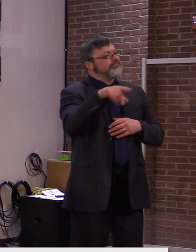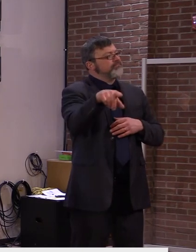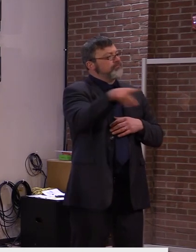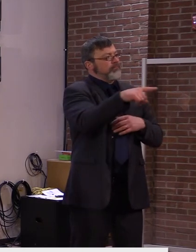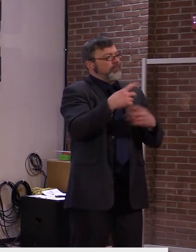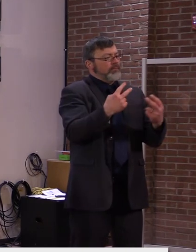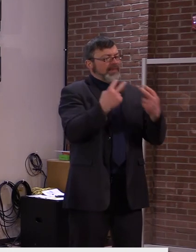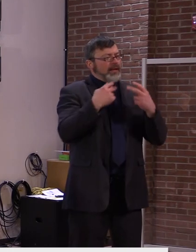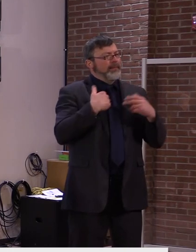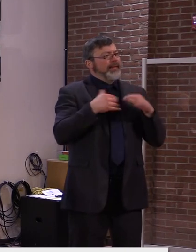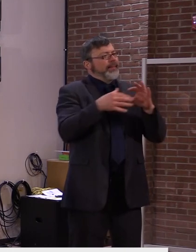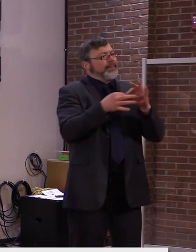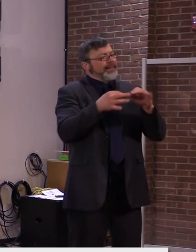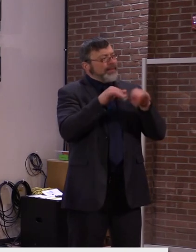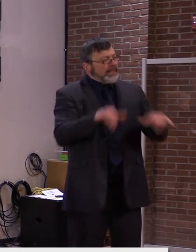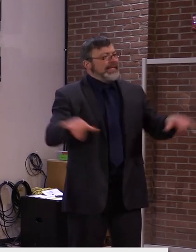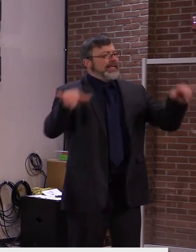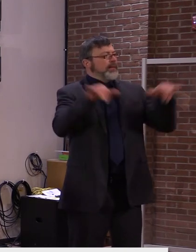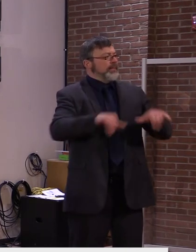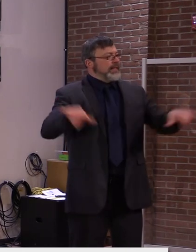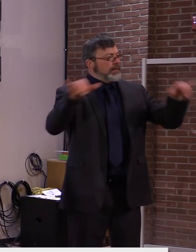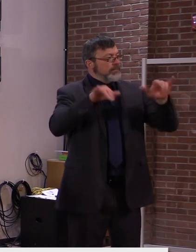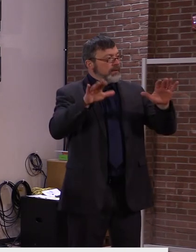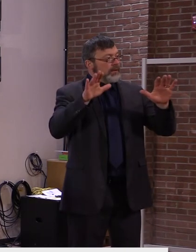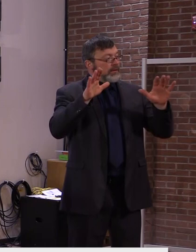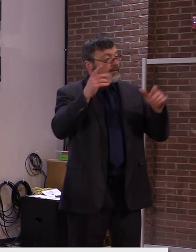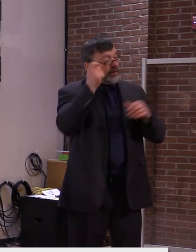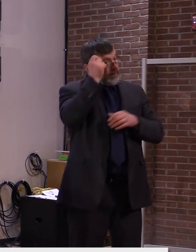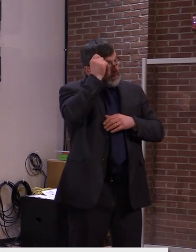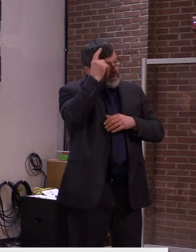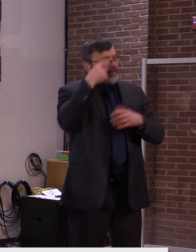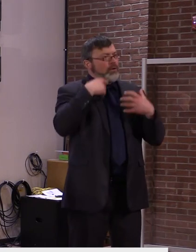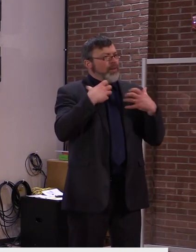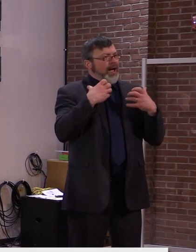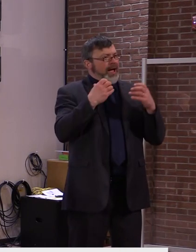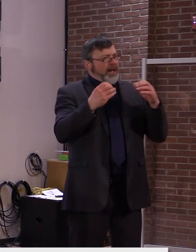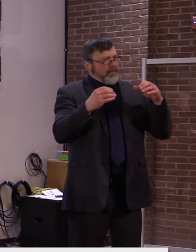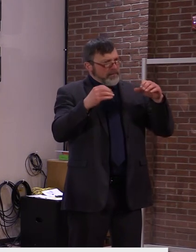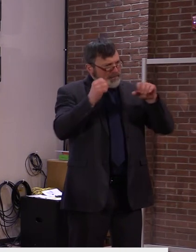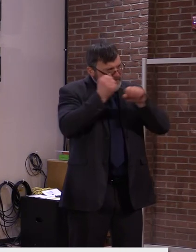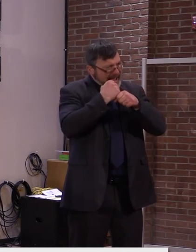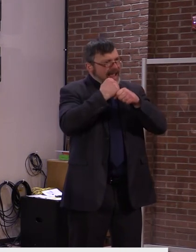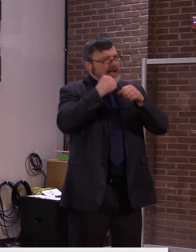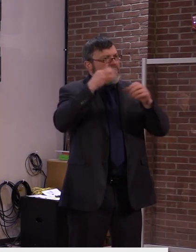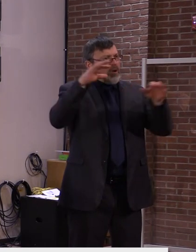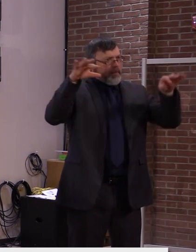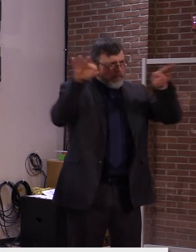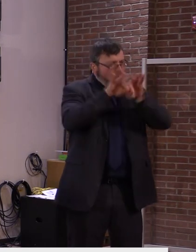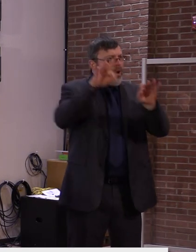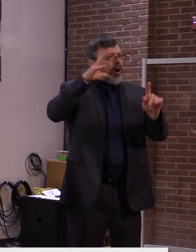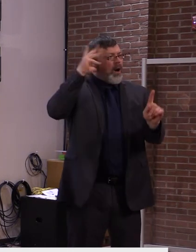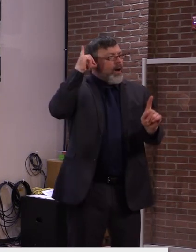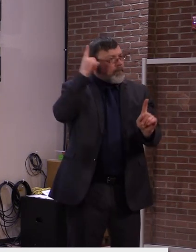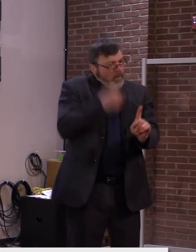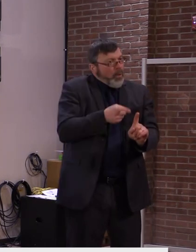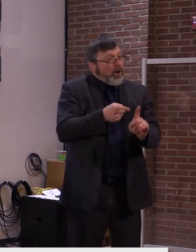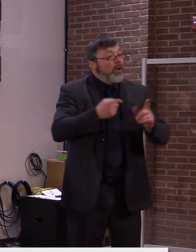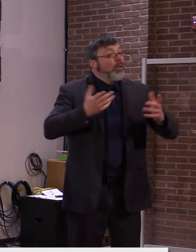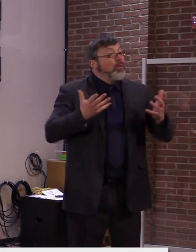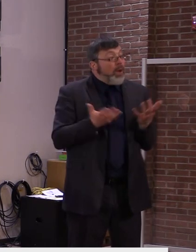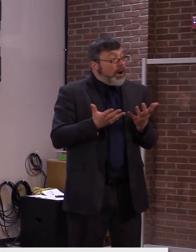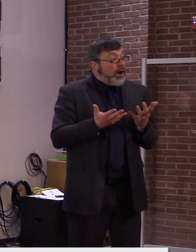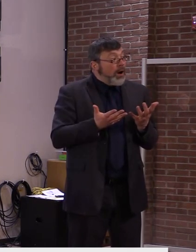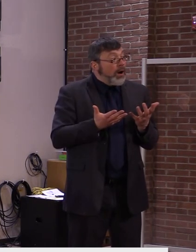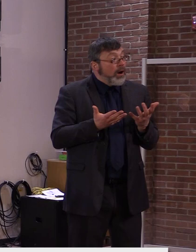are 70 and above, here's the information you will need when you make an appointment online or by phone. You